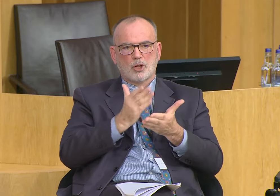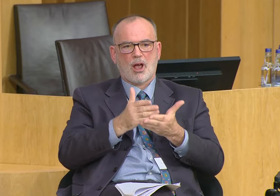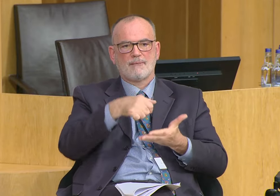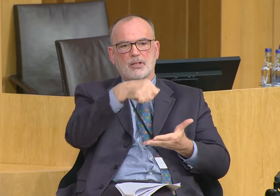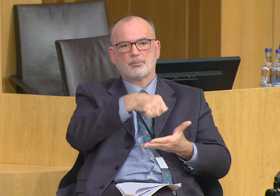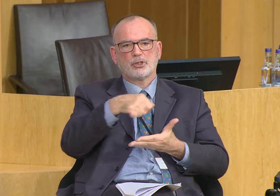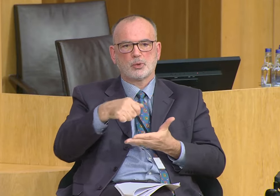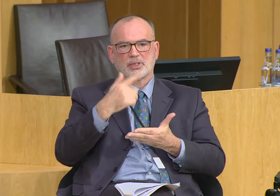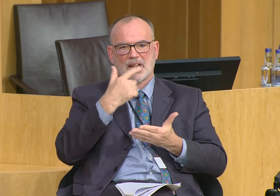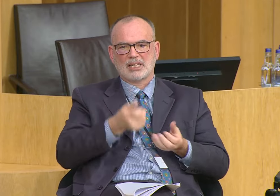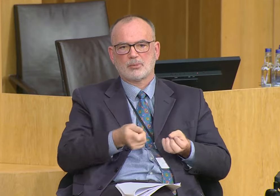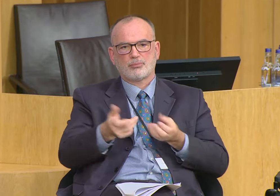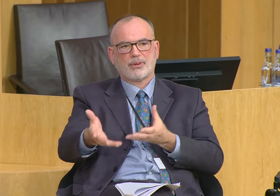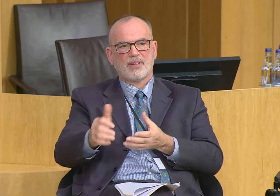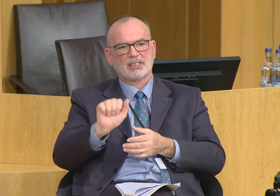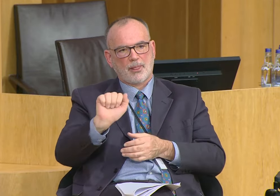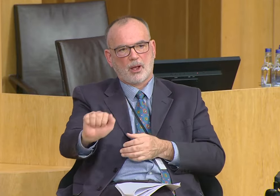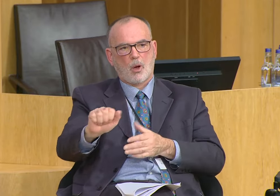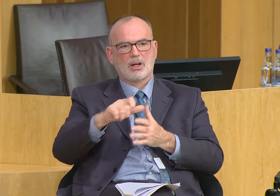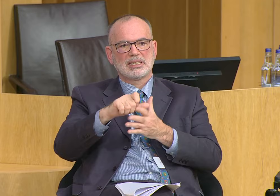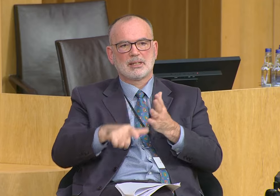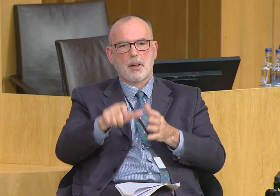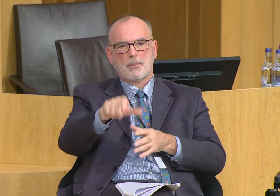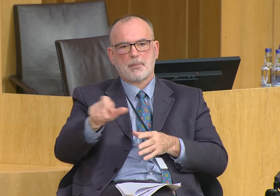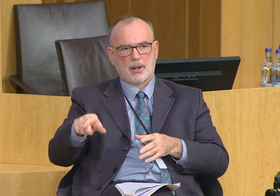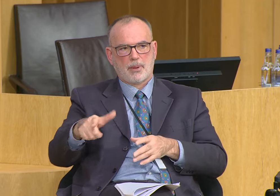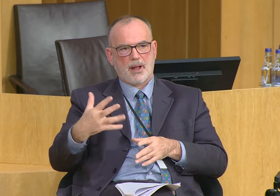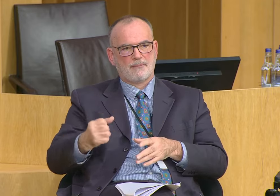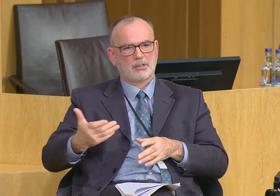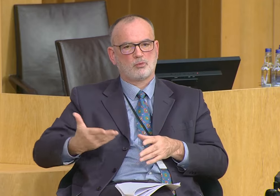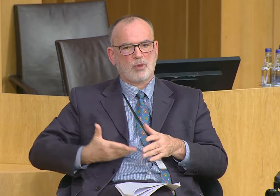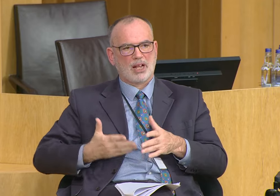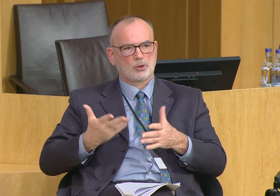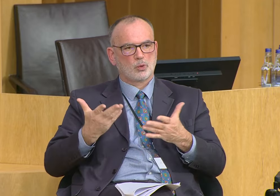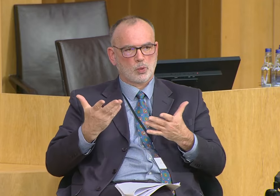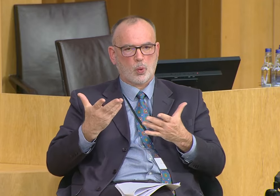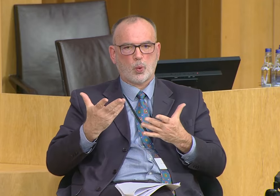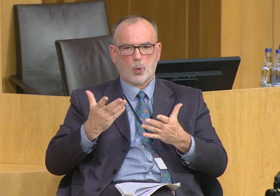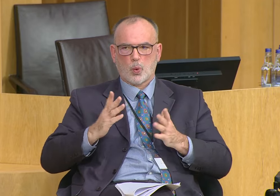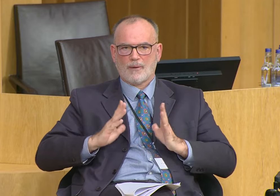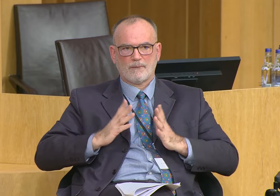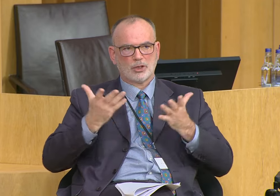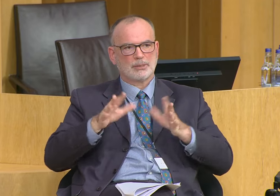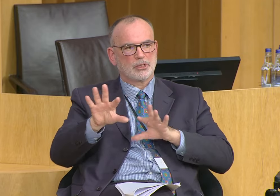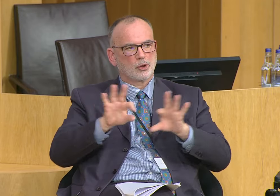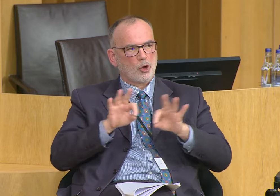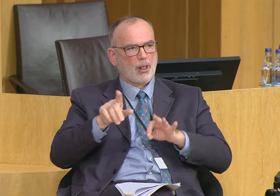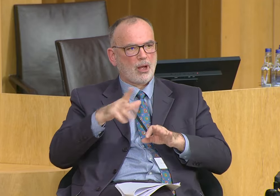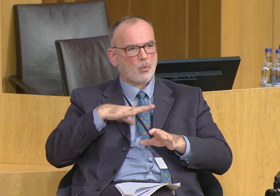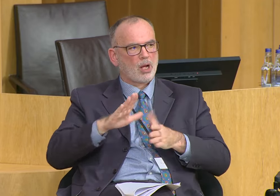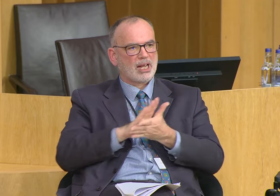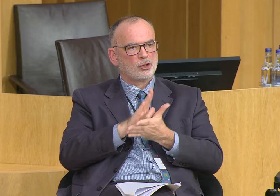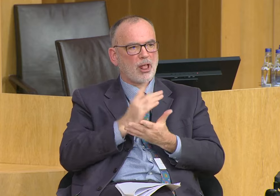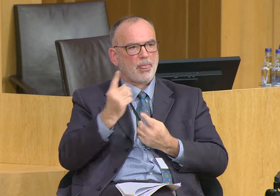local authorities to give. Every local authority should be given a budget to help disabled people and give them the rights to their